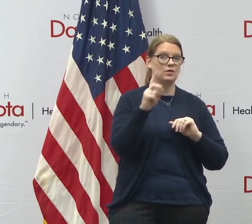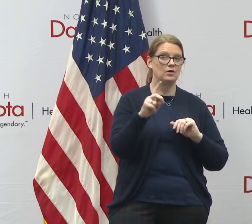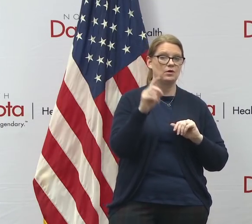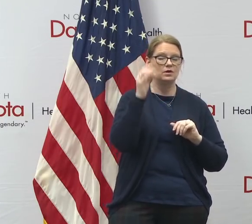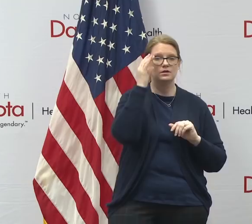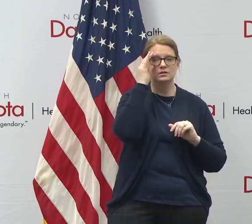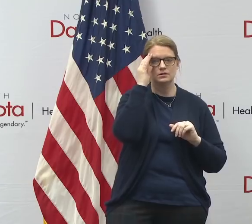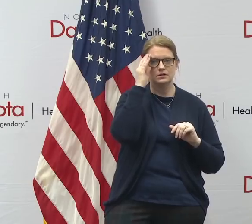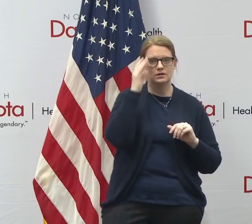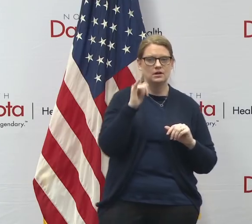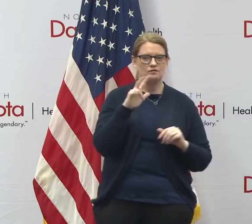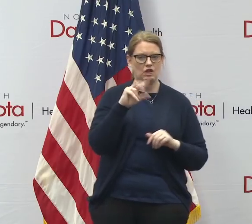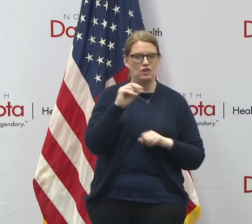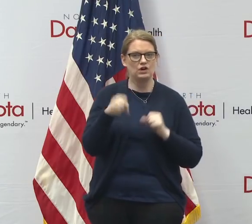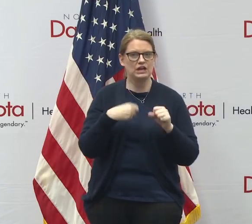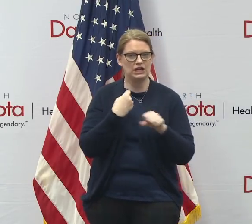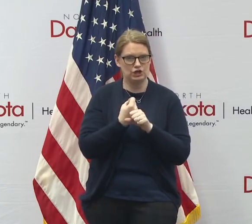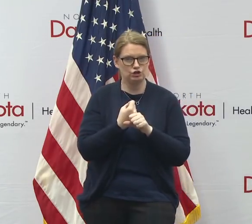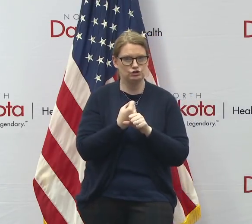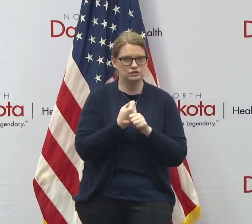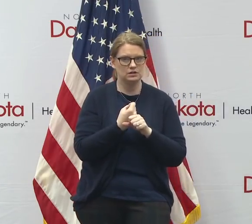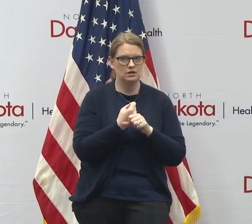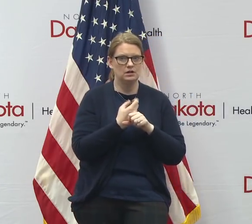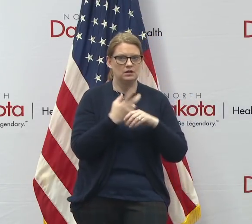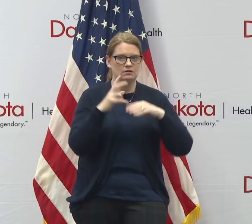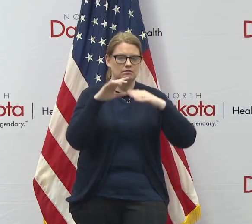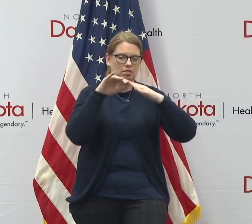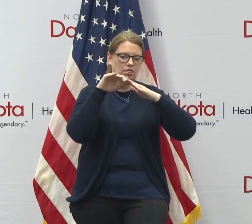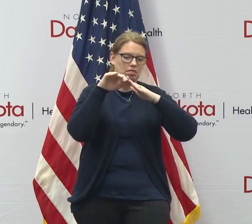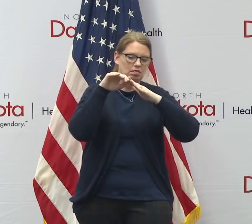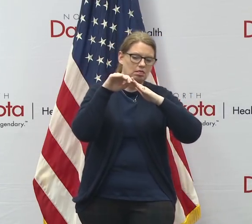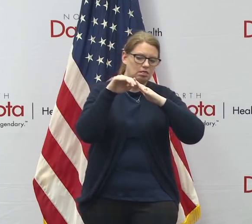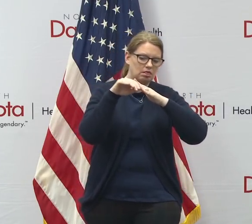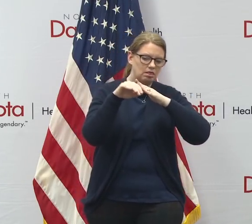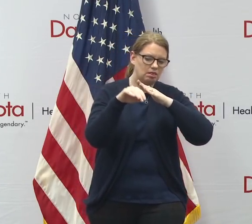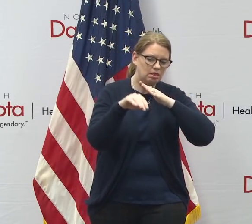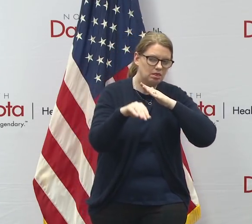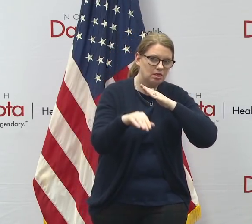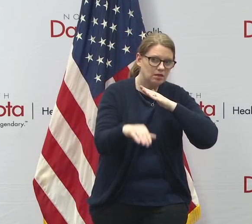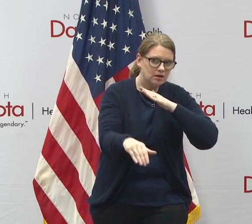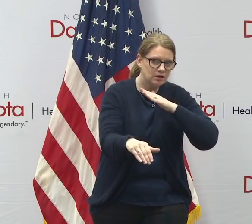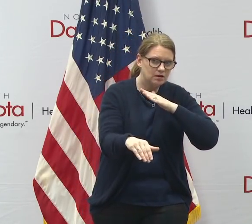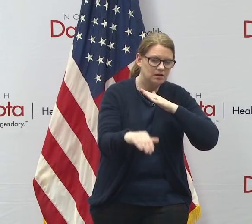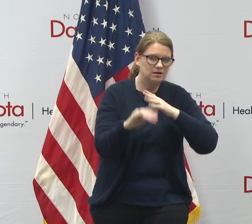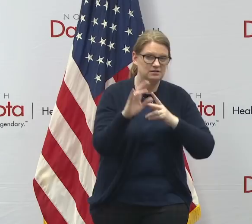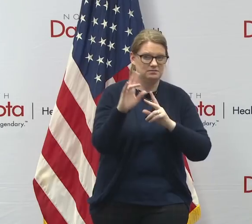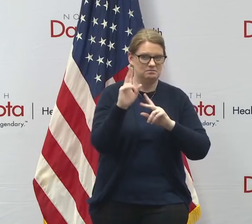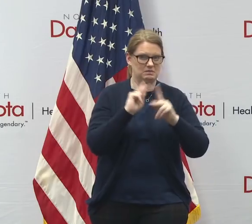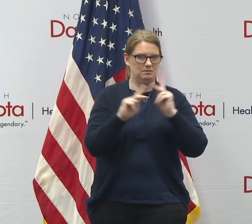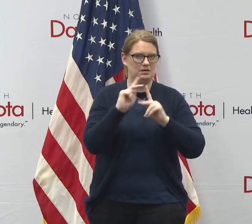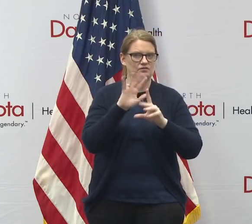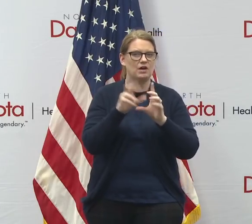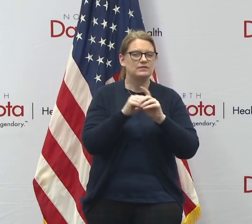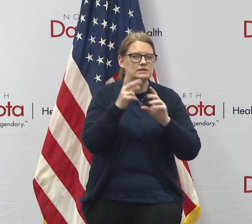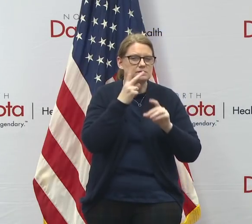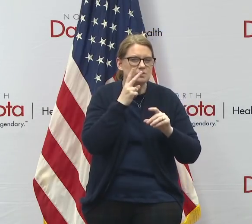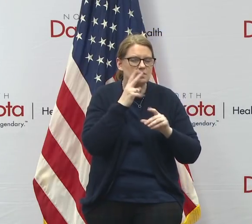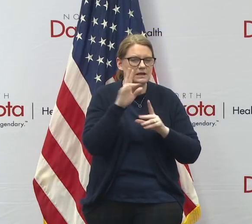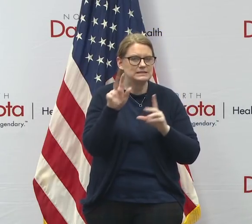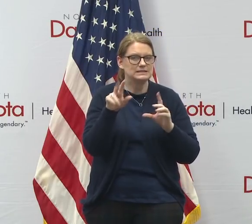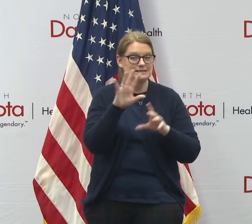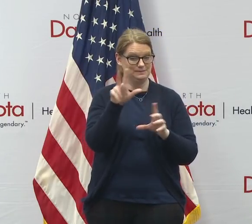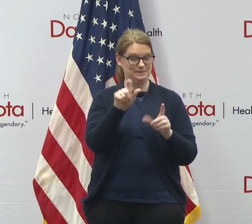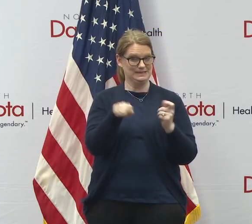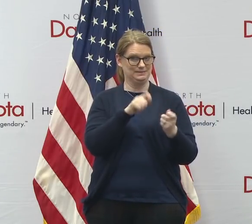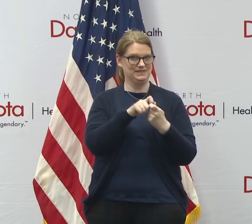steady progress for 30 years on dropping the number of people that were involved in smoking, and specifically teenage